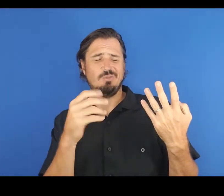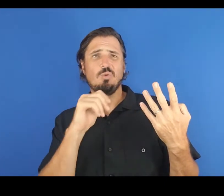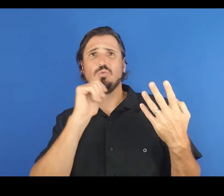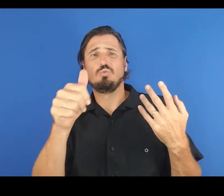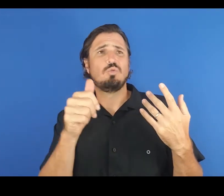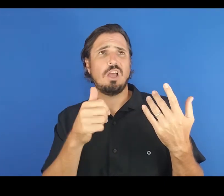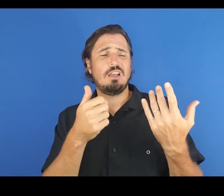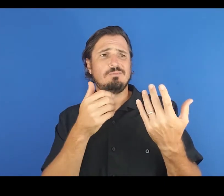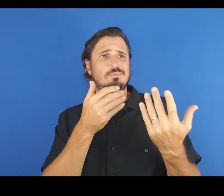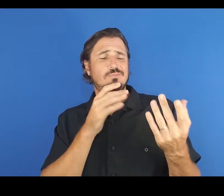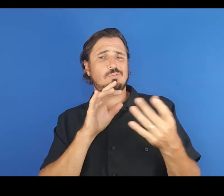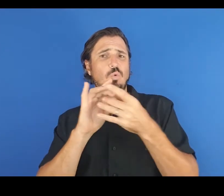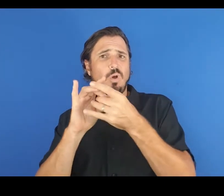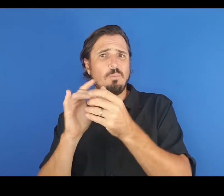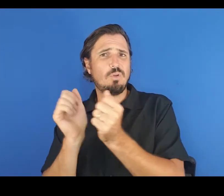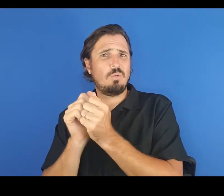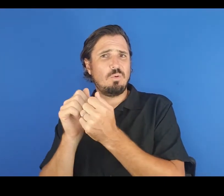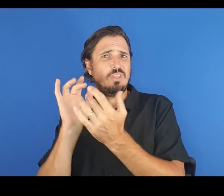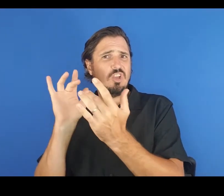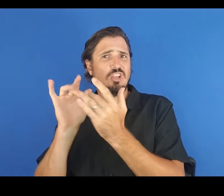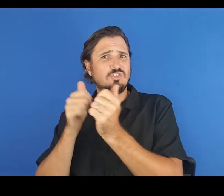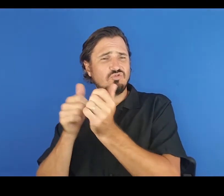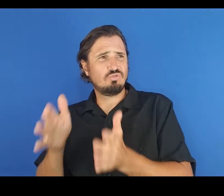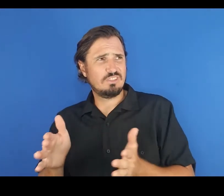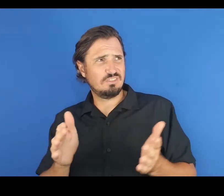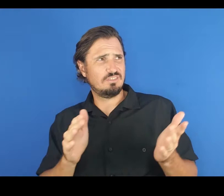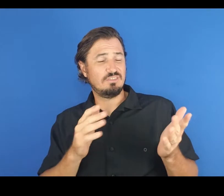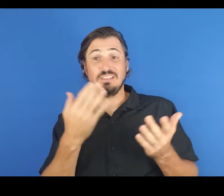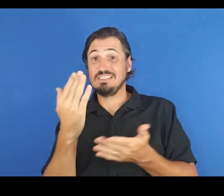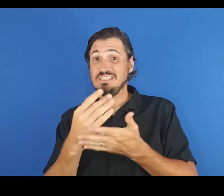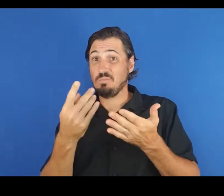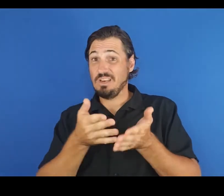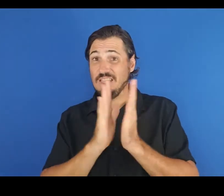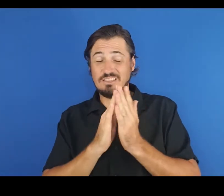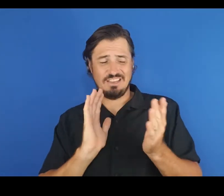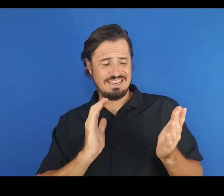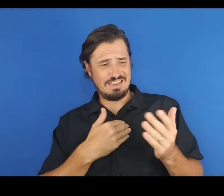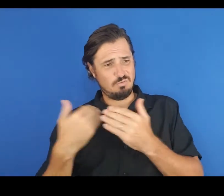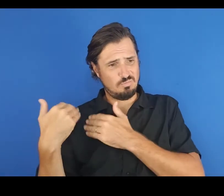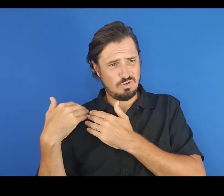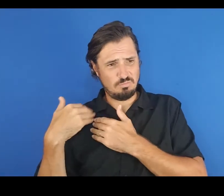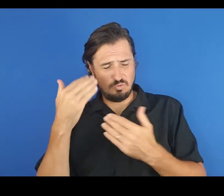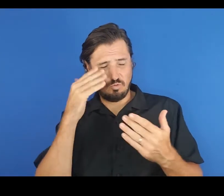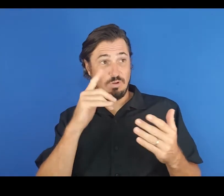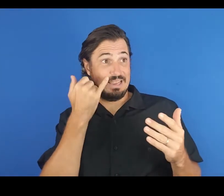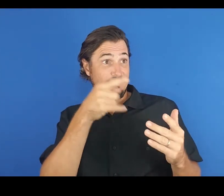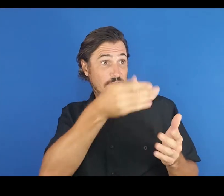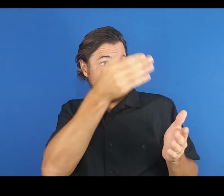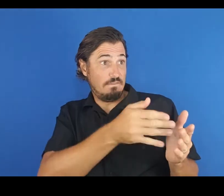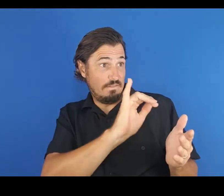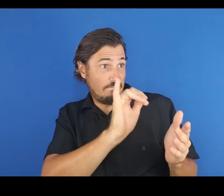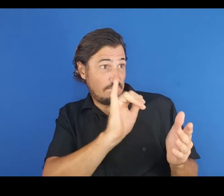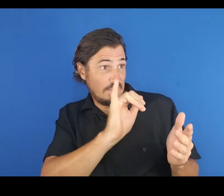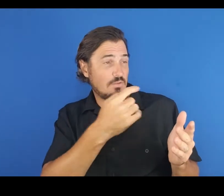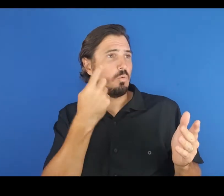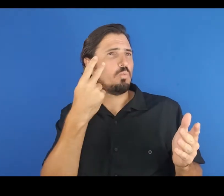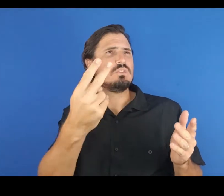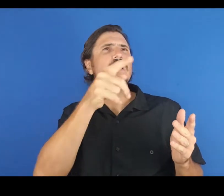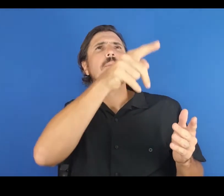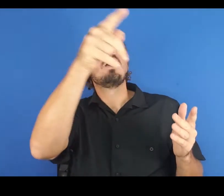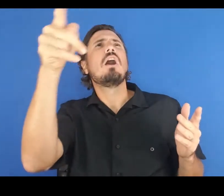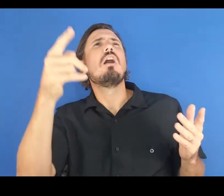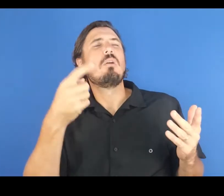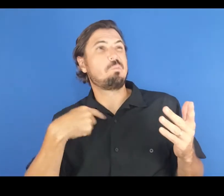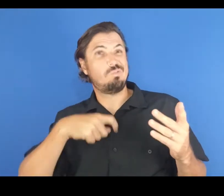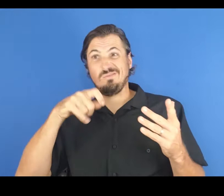with contact tracers. Someone asked, is it our responsibility to know who is infected and call them in when seen out